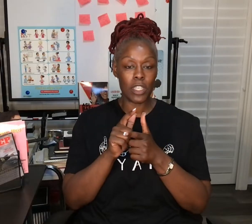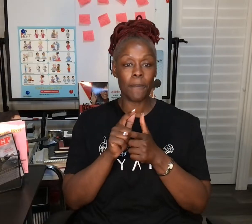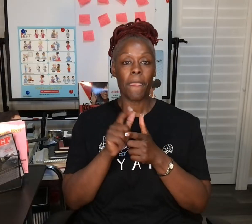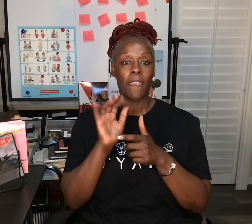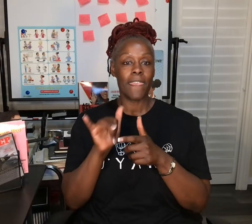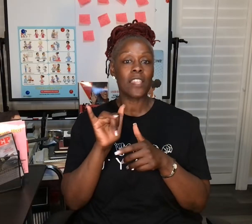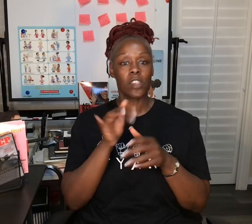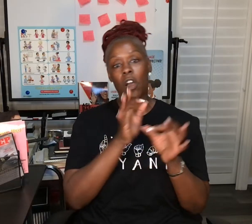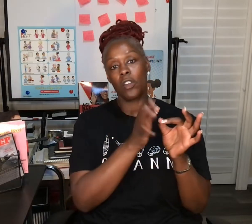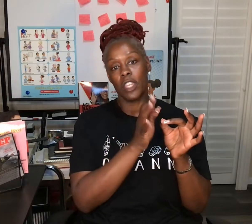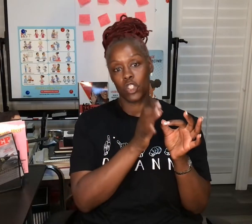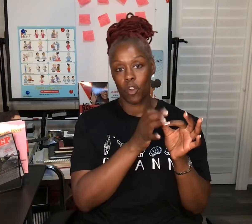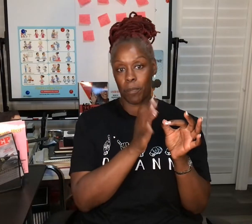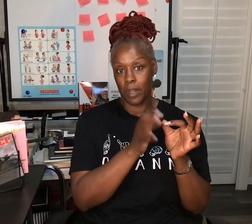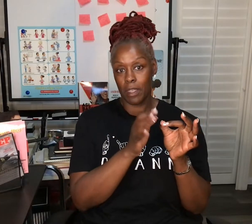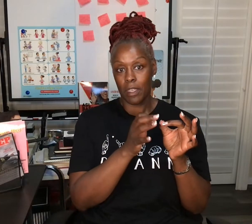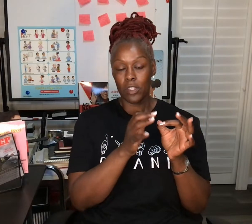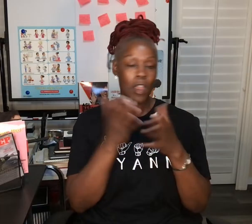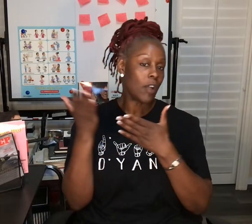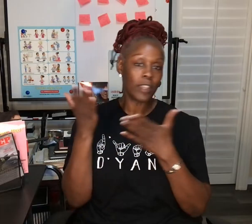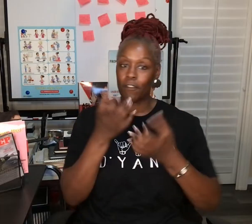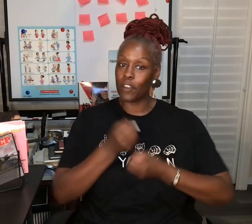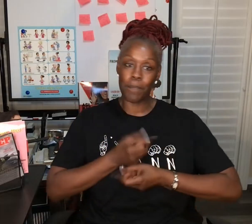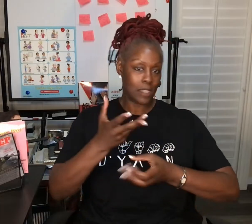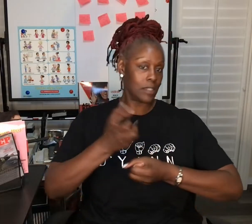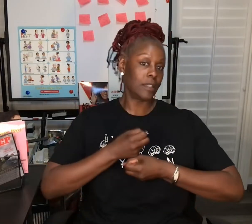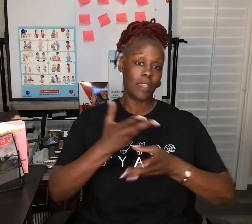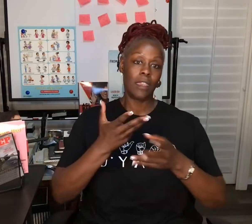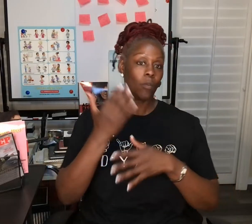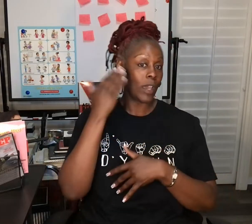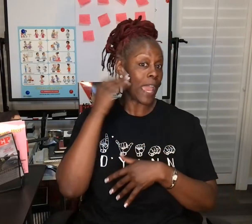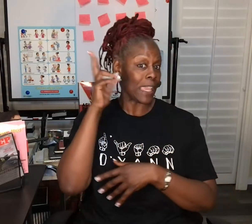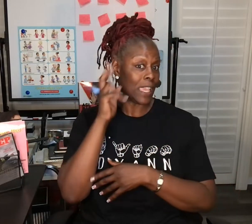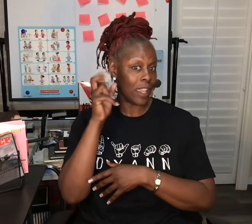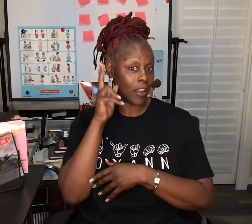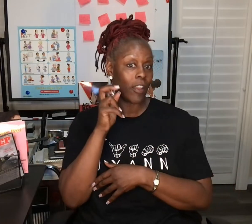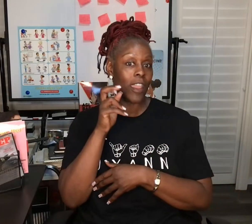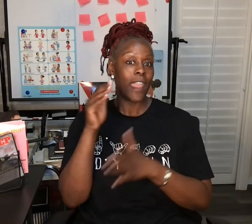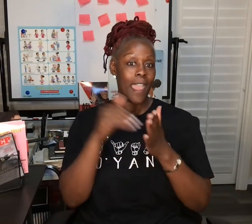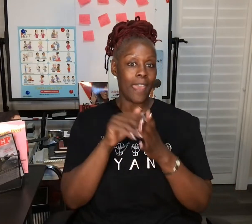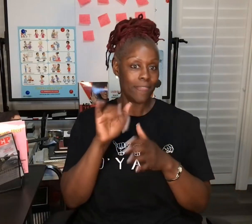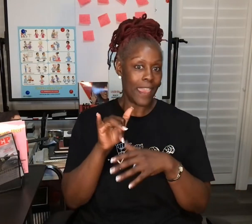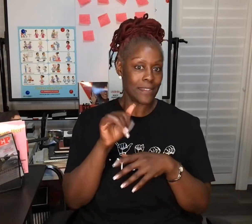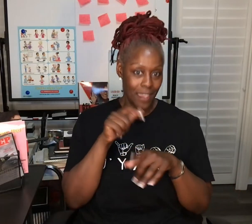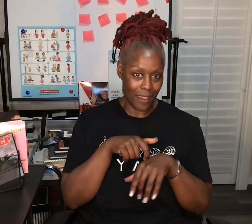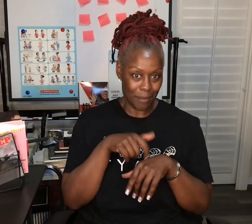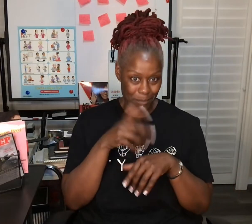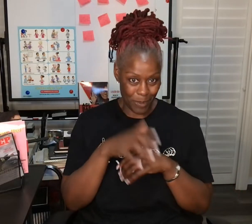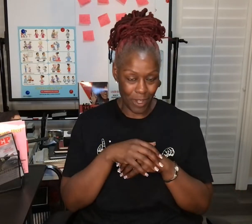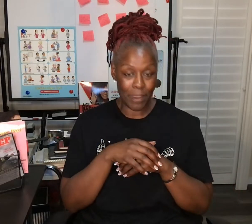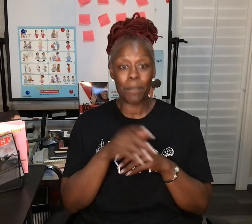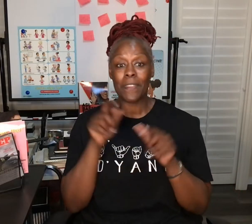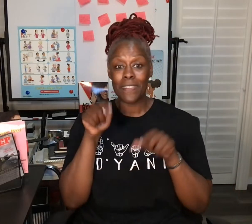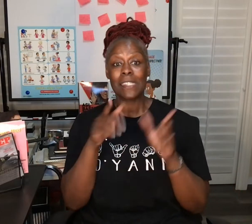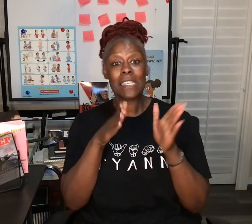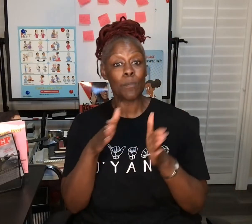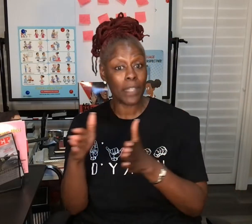translation. That's called interpreting. So I'll give you basically what I hear at that time. You know what I mean? But this is